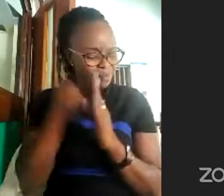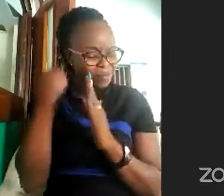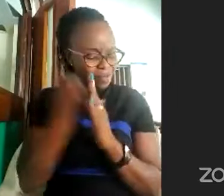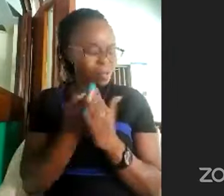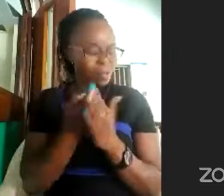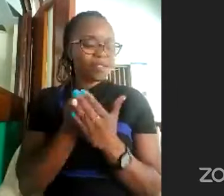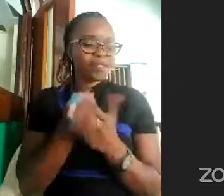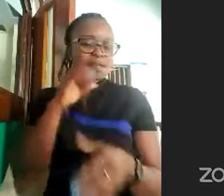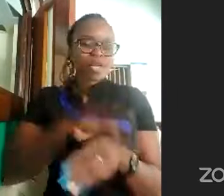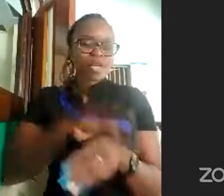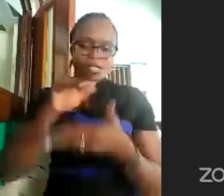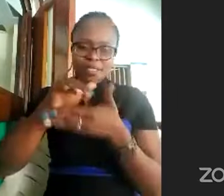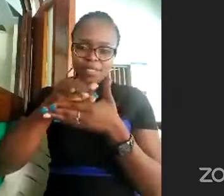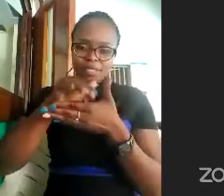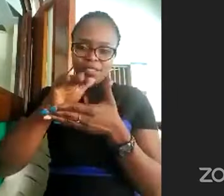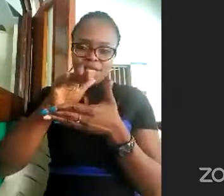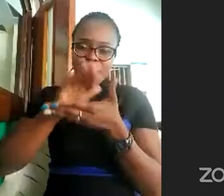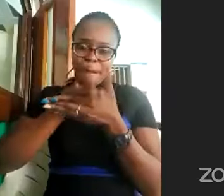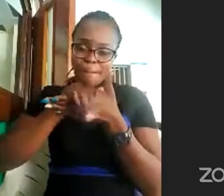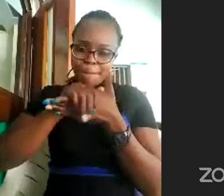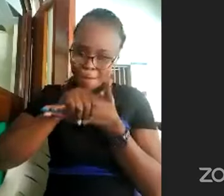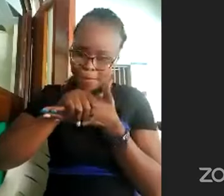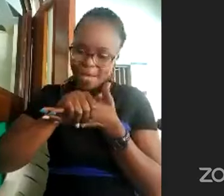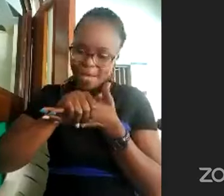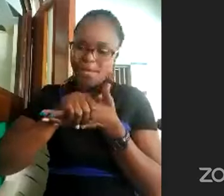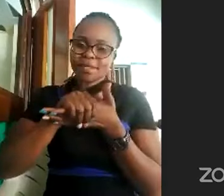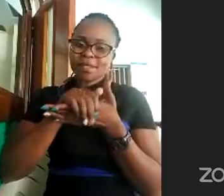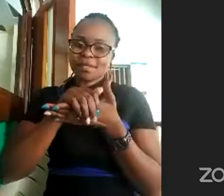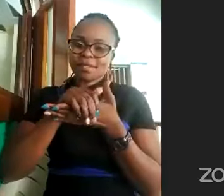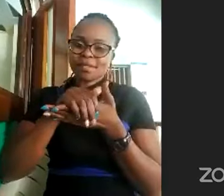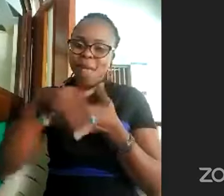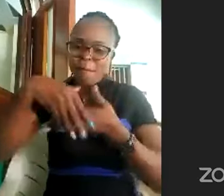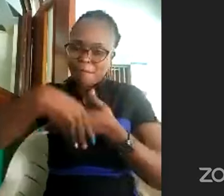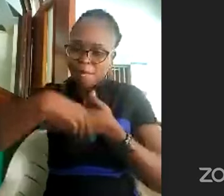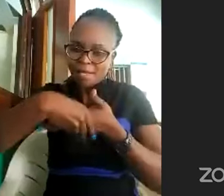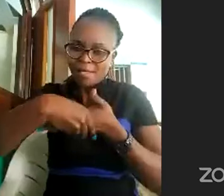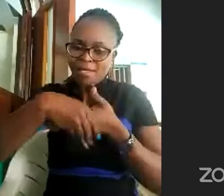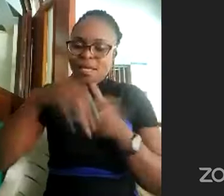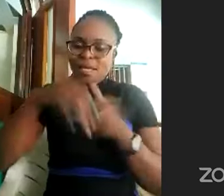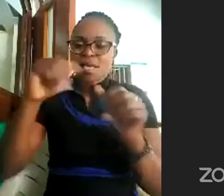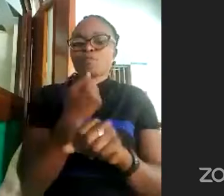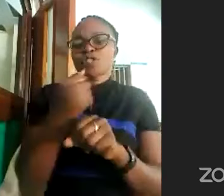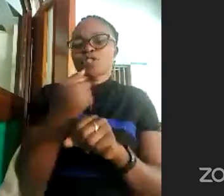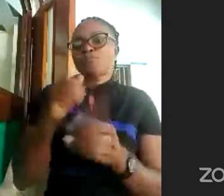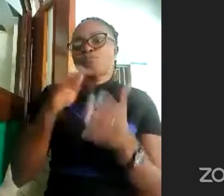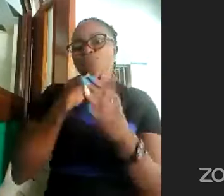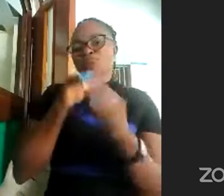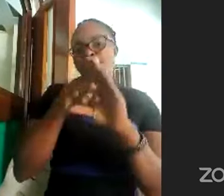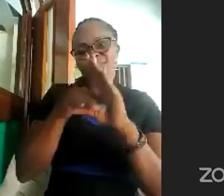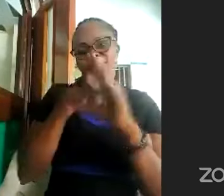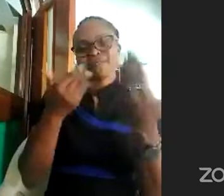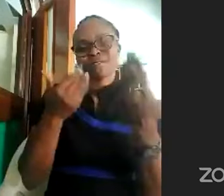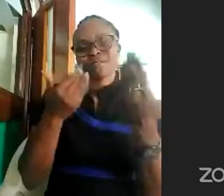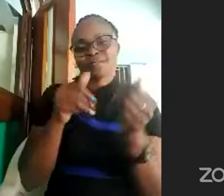pads, nowhere to access the pad, nowhere to access funding to buy those pads. No one can go and buy for her.